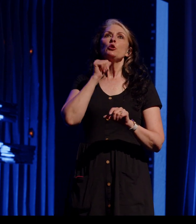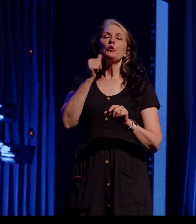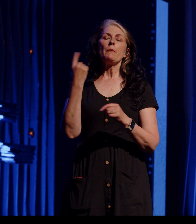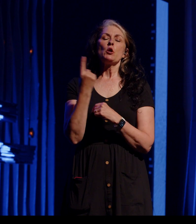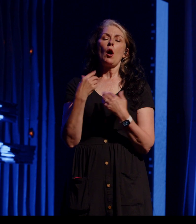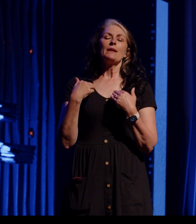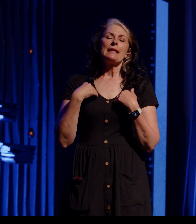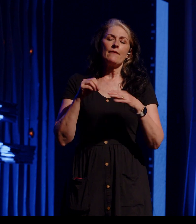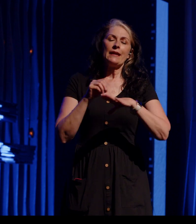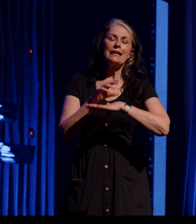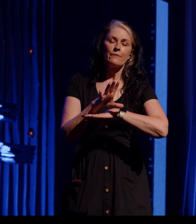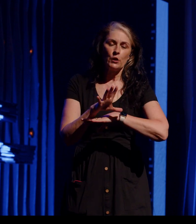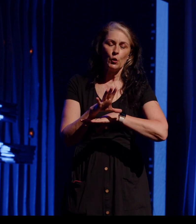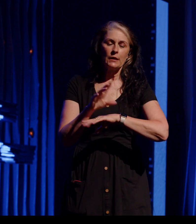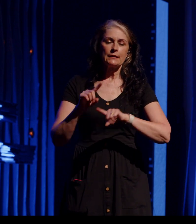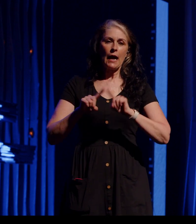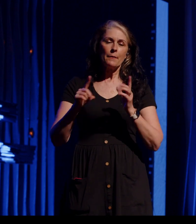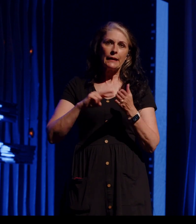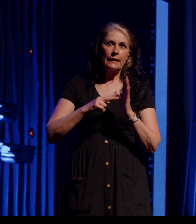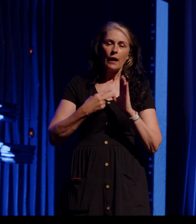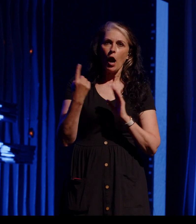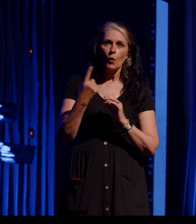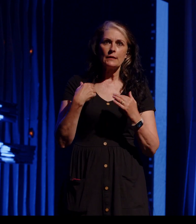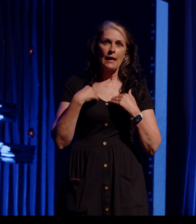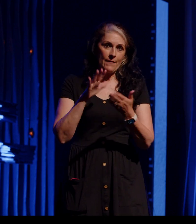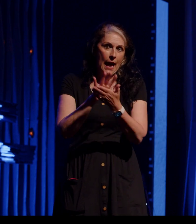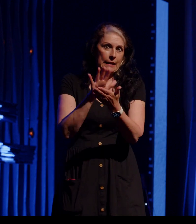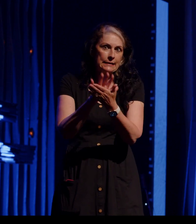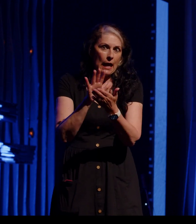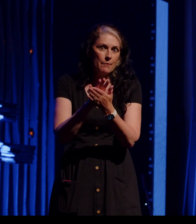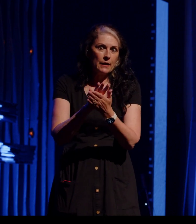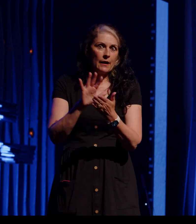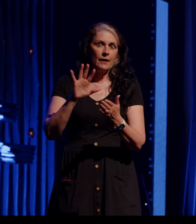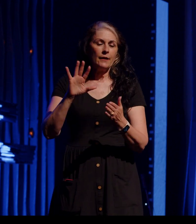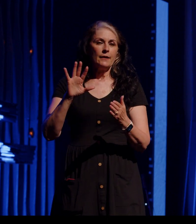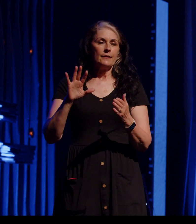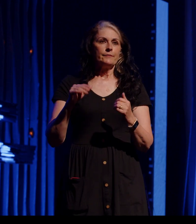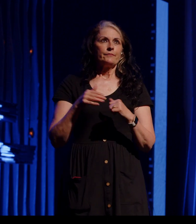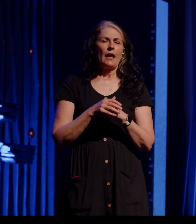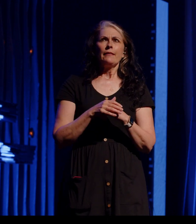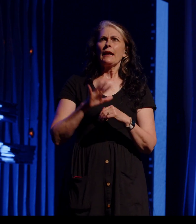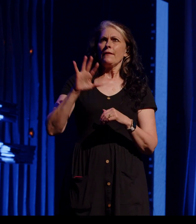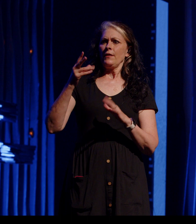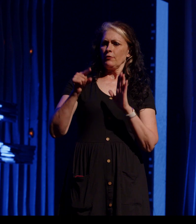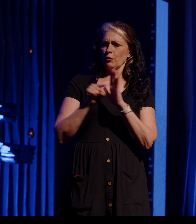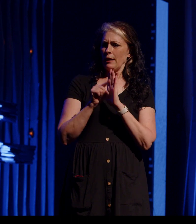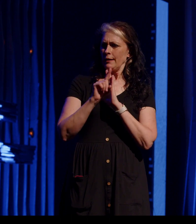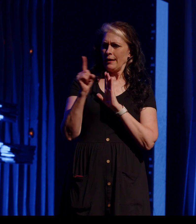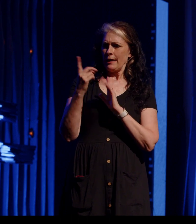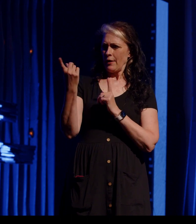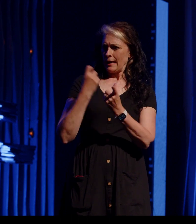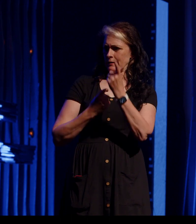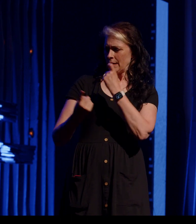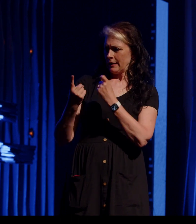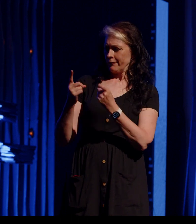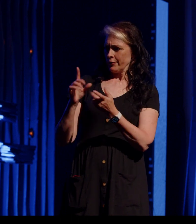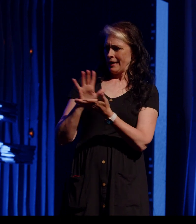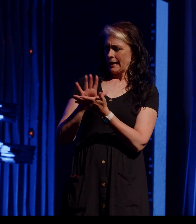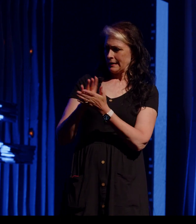You always have influence. I mean, always academically. After that, I think they were in 5th grade, they never came to me for another